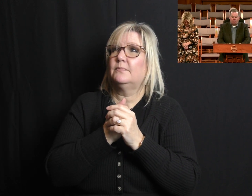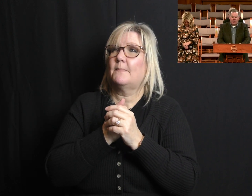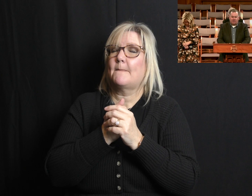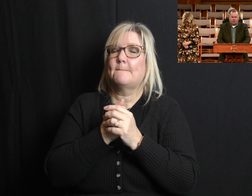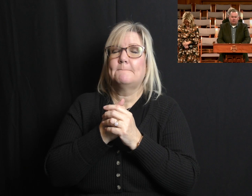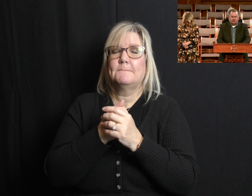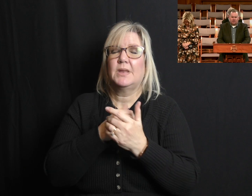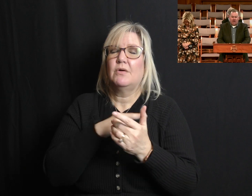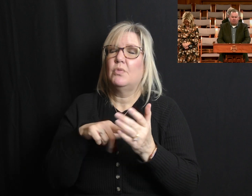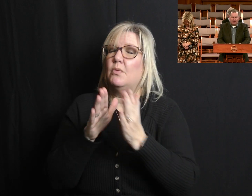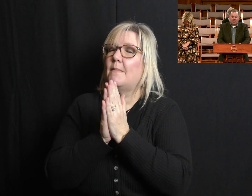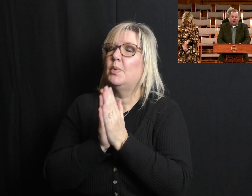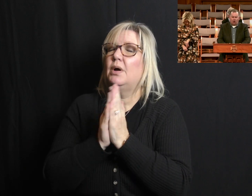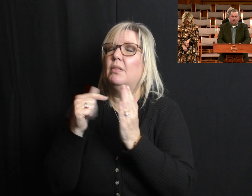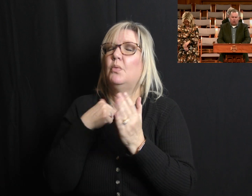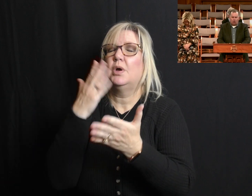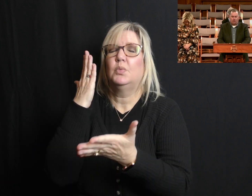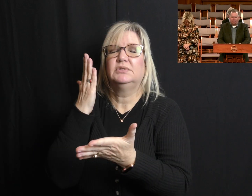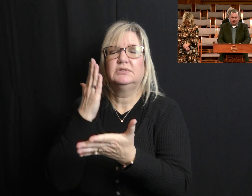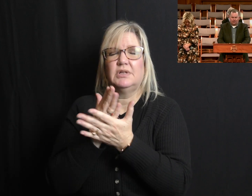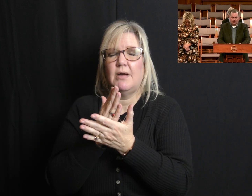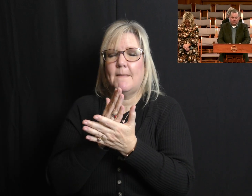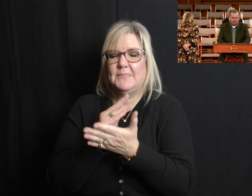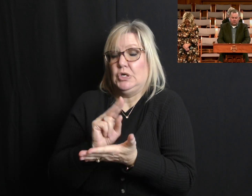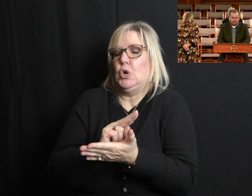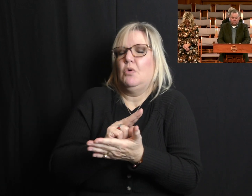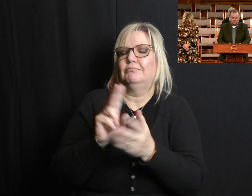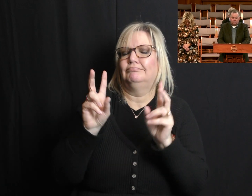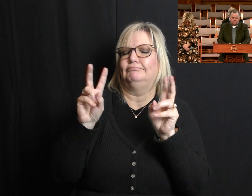Lord, I pray that we would stop being holy hoarders.